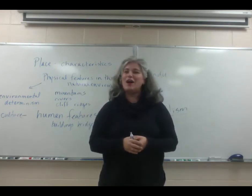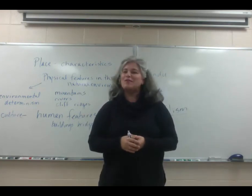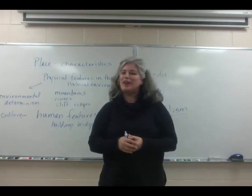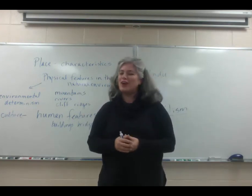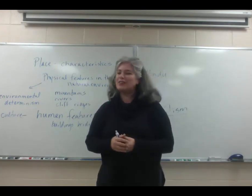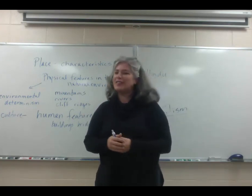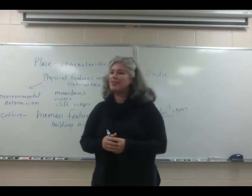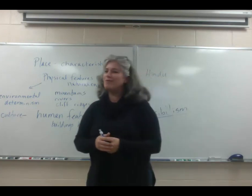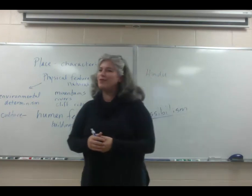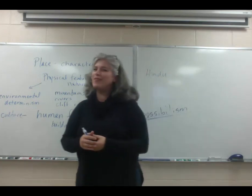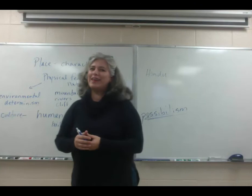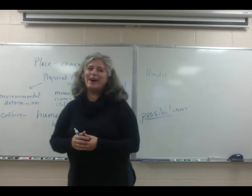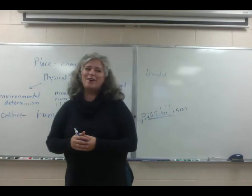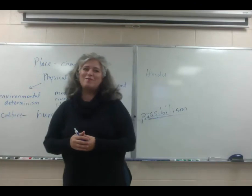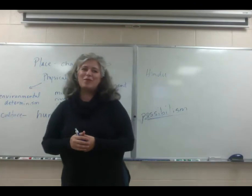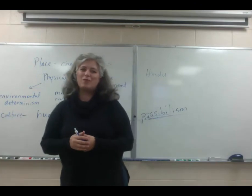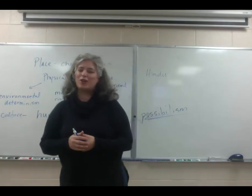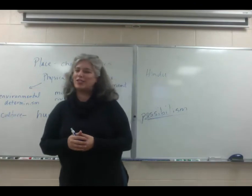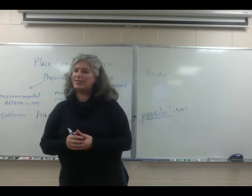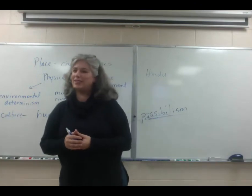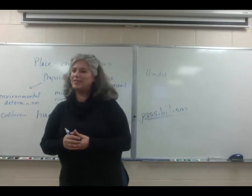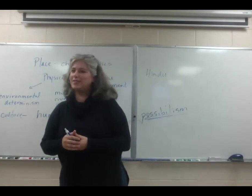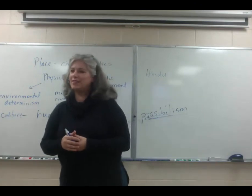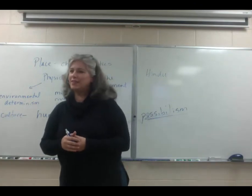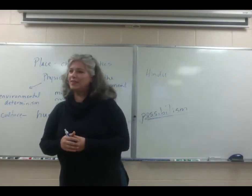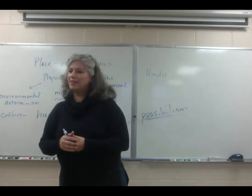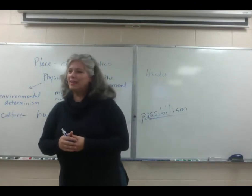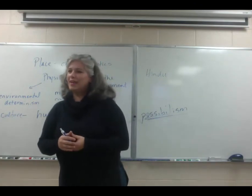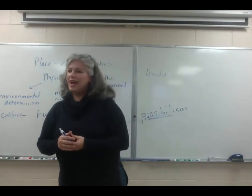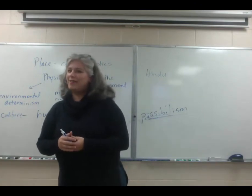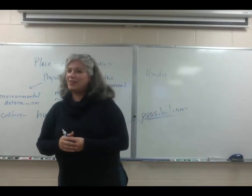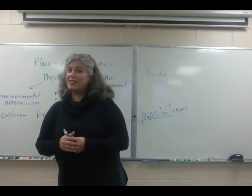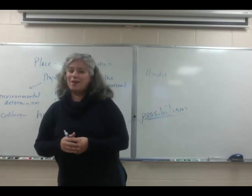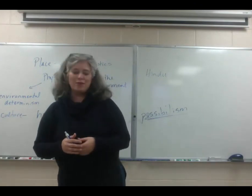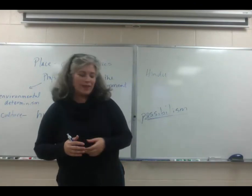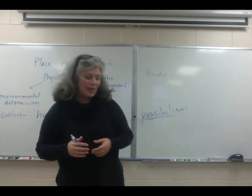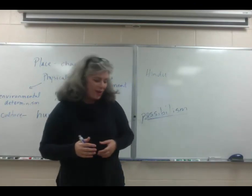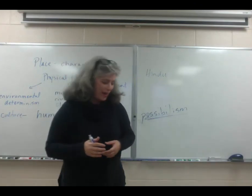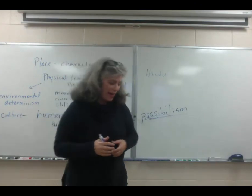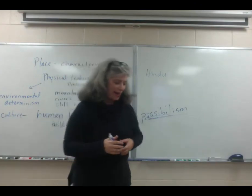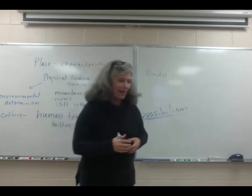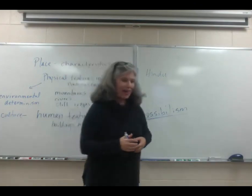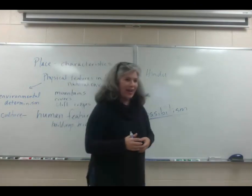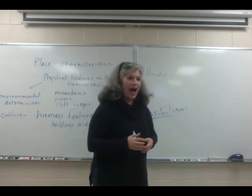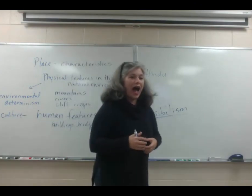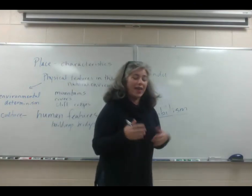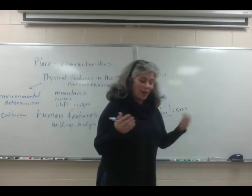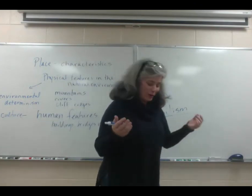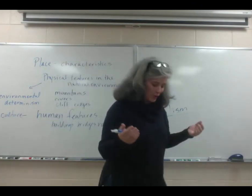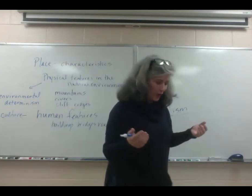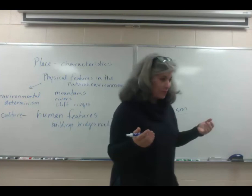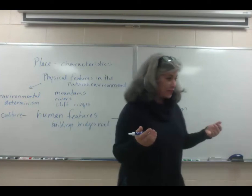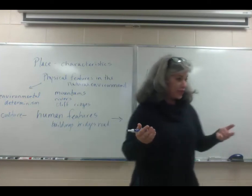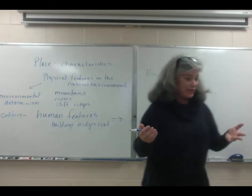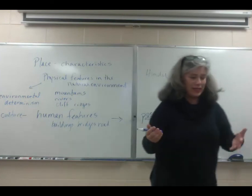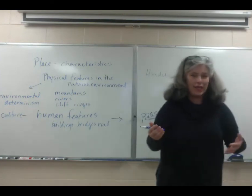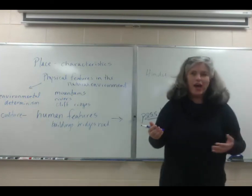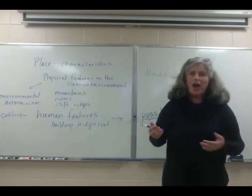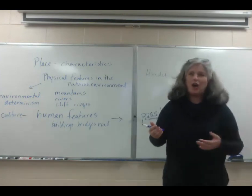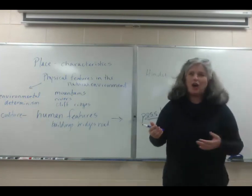have y'all seen the movie The Martian? Yes. Have y'all seen that movie? Yeah, Okay. great movie. I thought it was a great movie too. You haven't seen it? Okay,